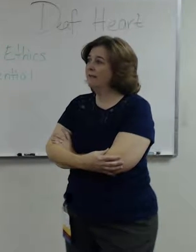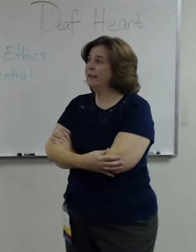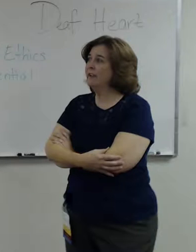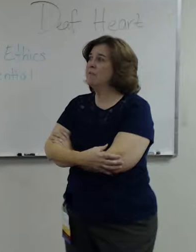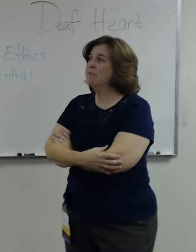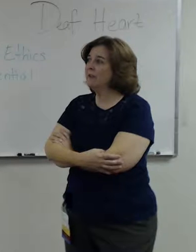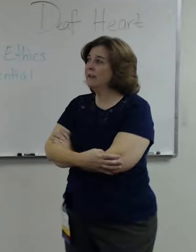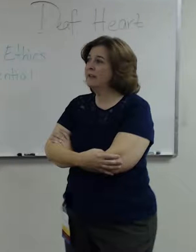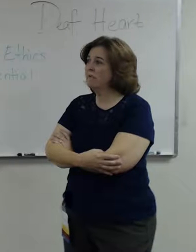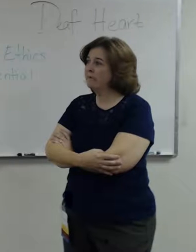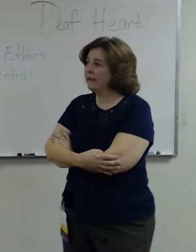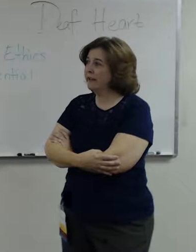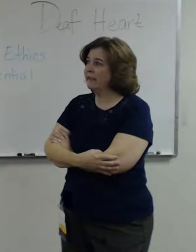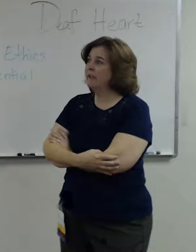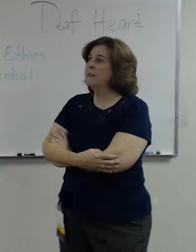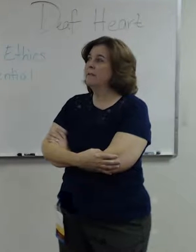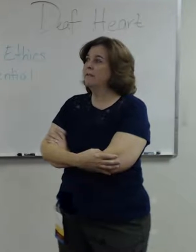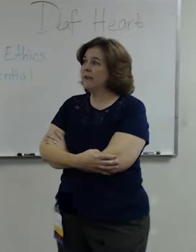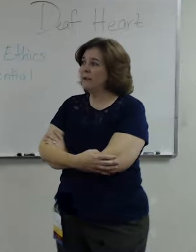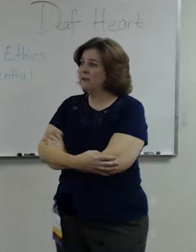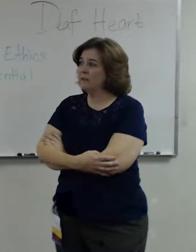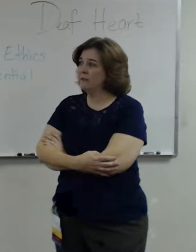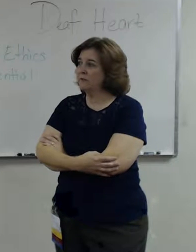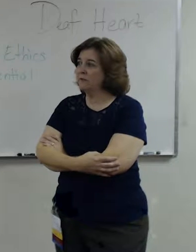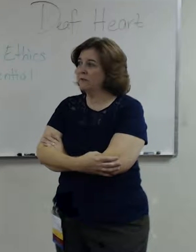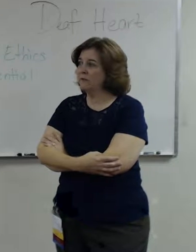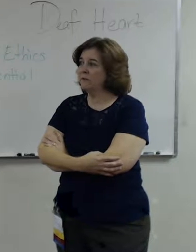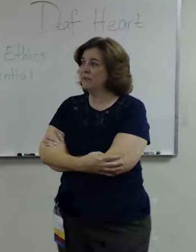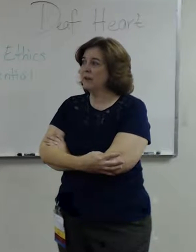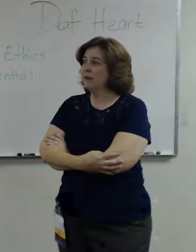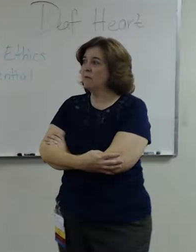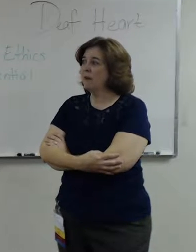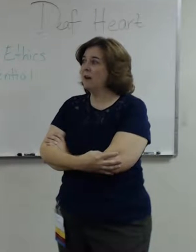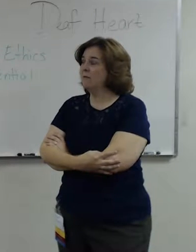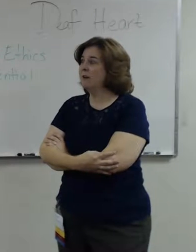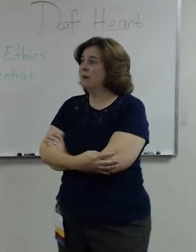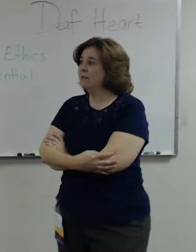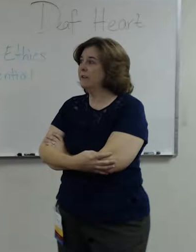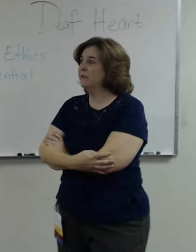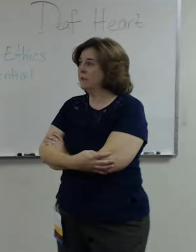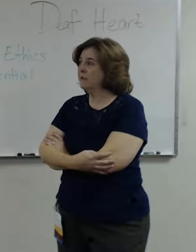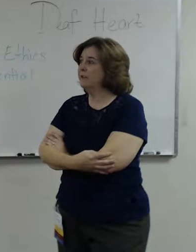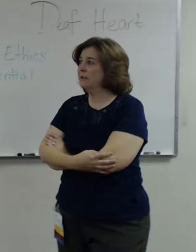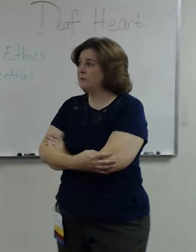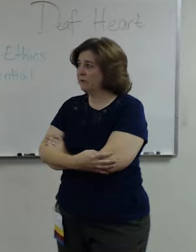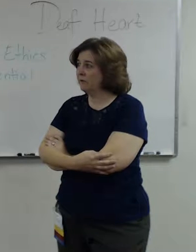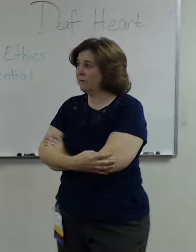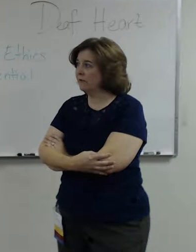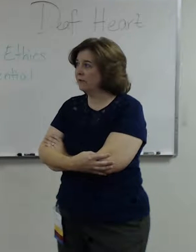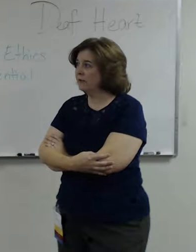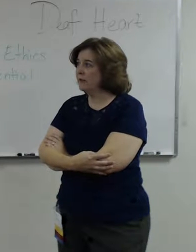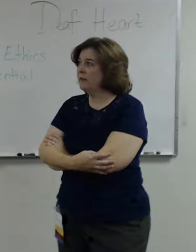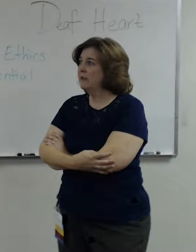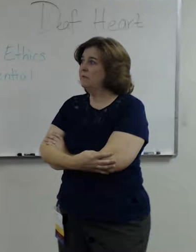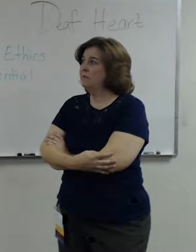in working with the professional interpreters while working with church interpreters to